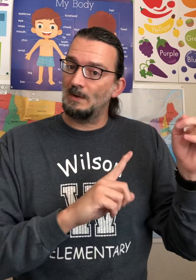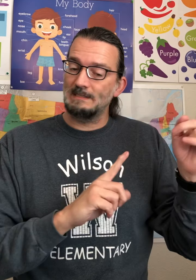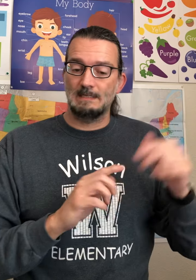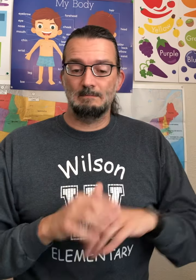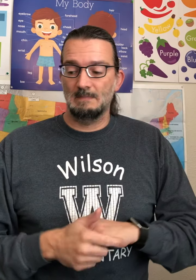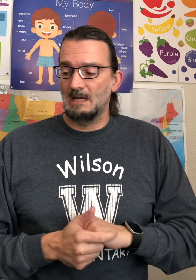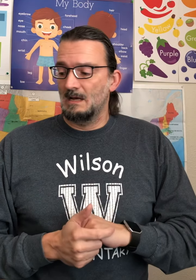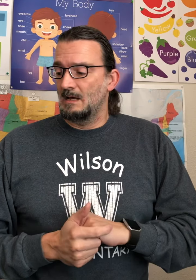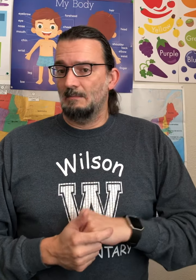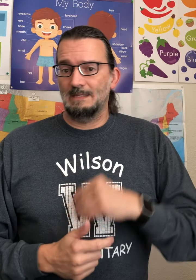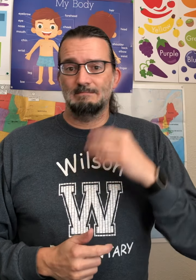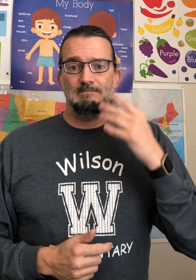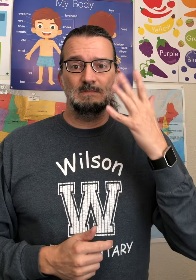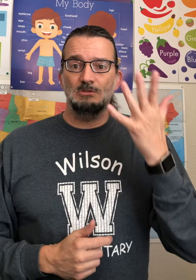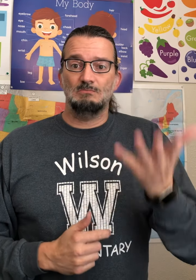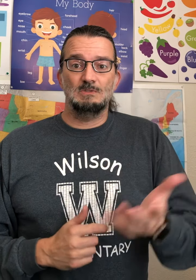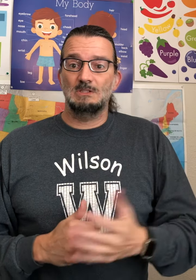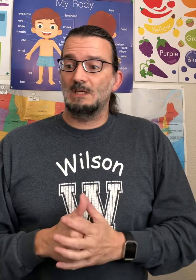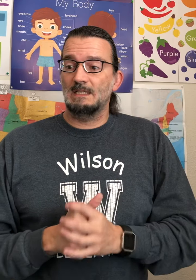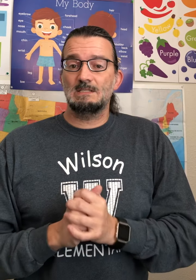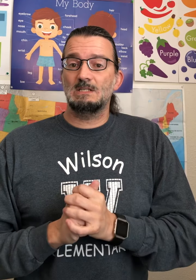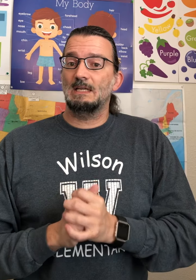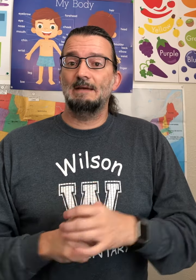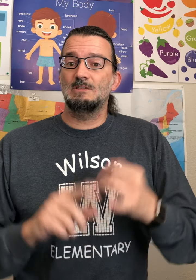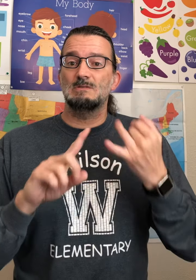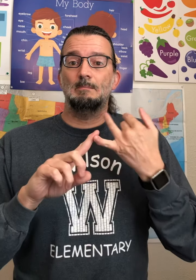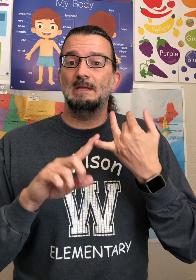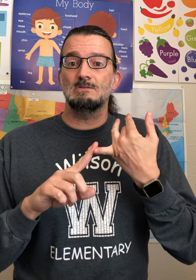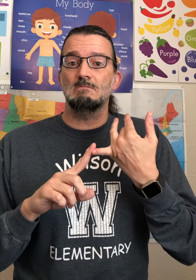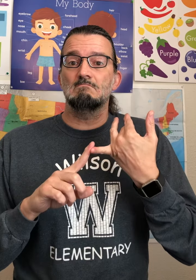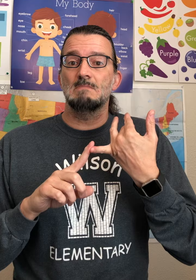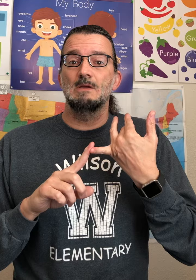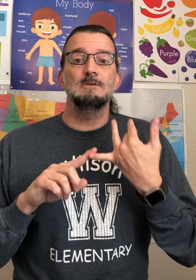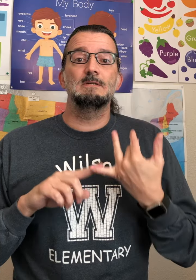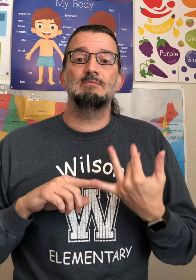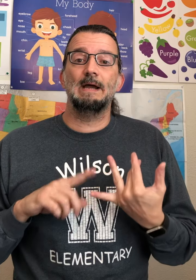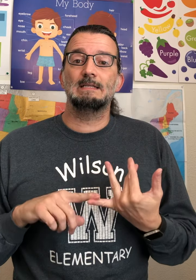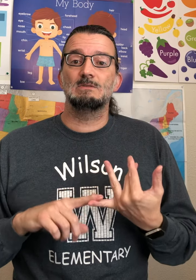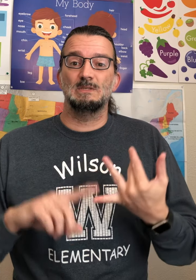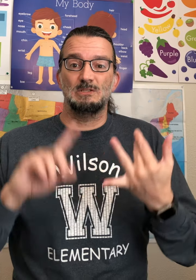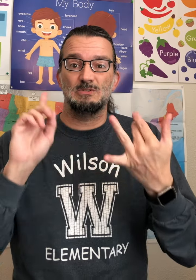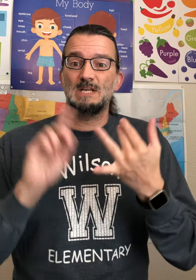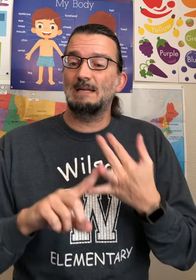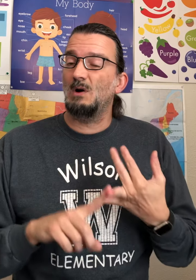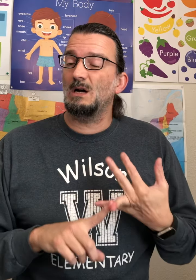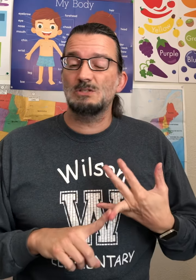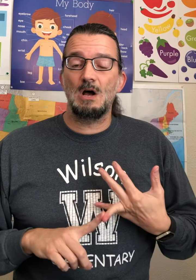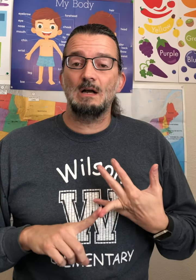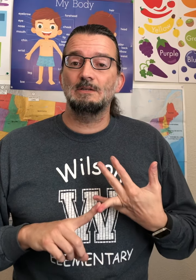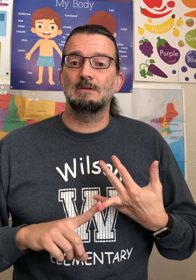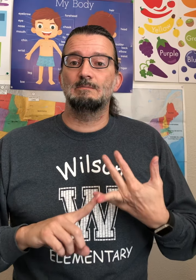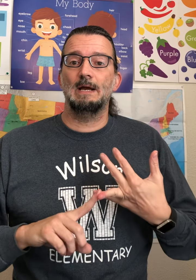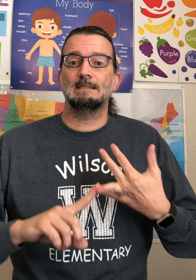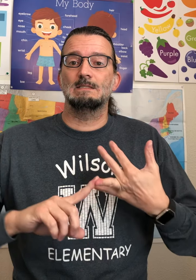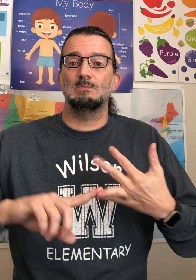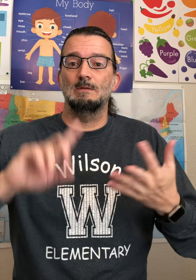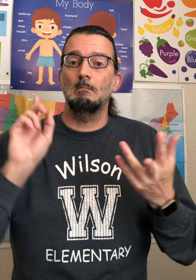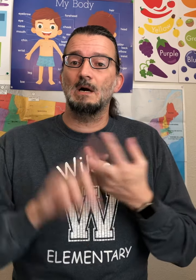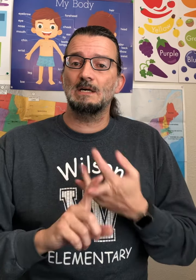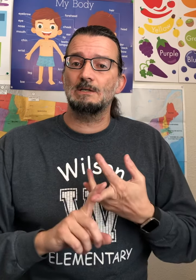20. But you don't necessarily have to use a pencil. You could practice with your sidewalk chalk. You could practice with markers.